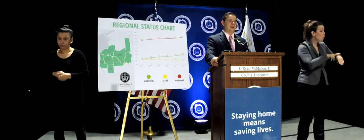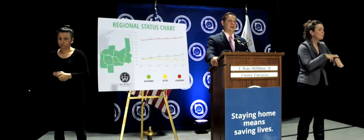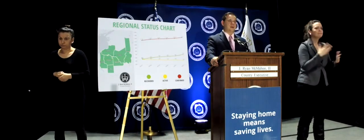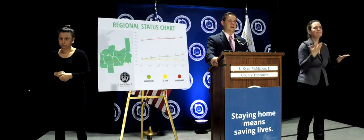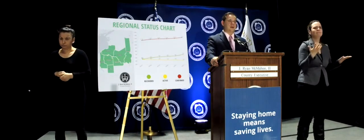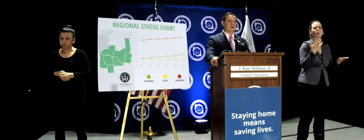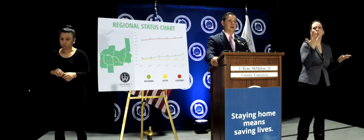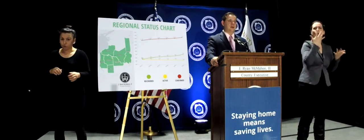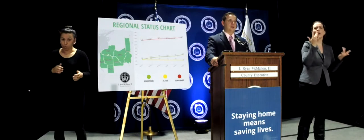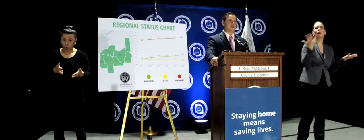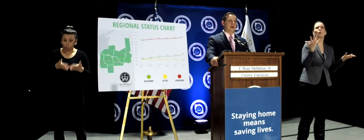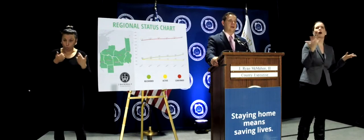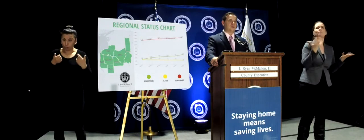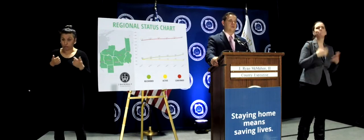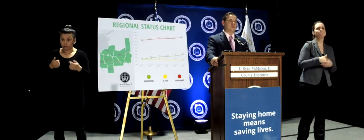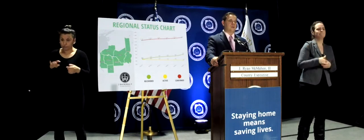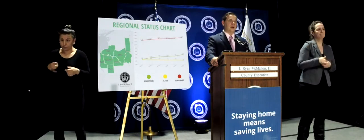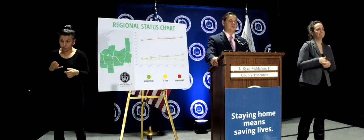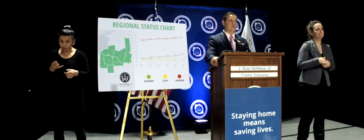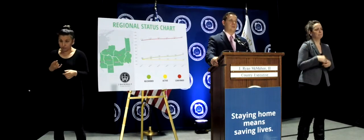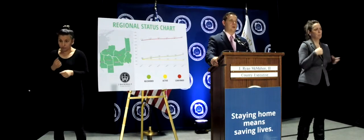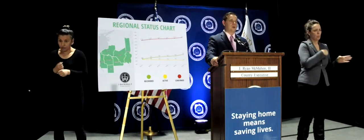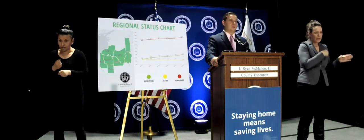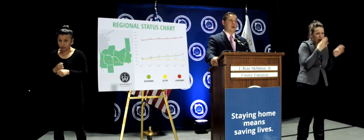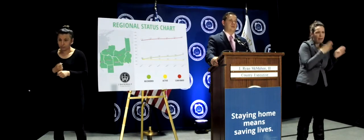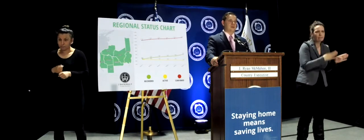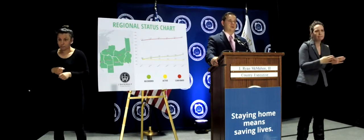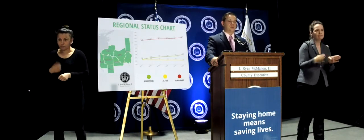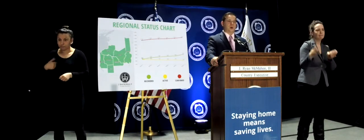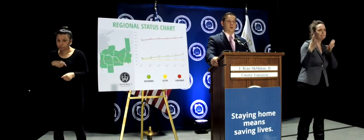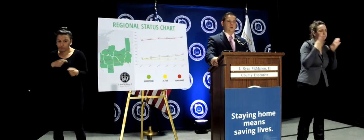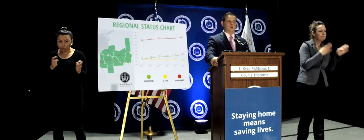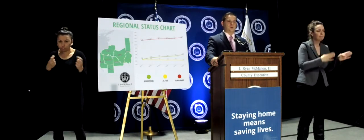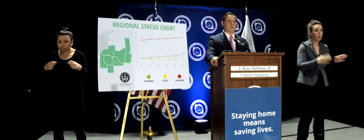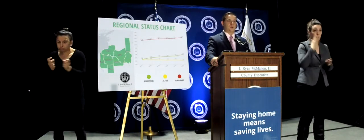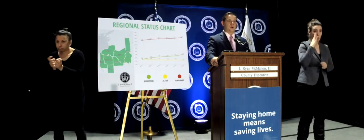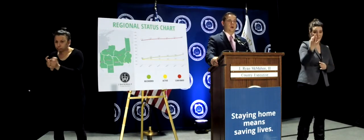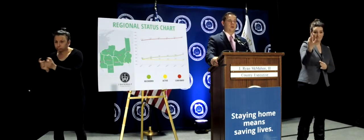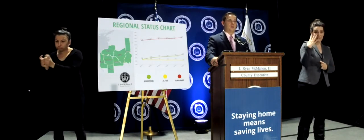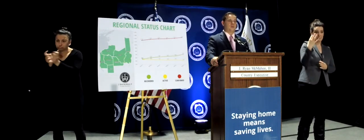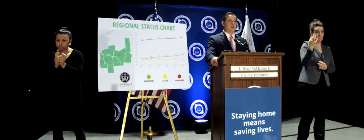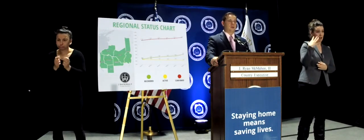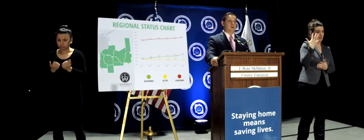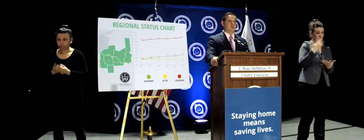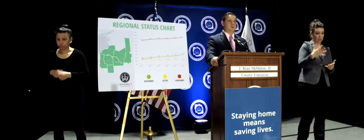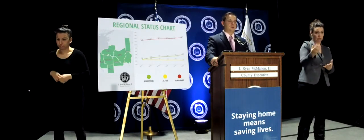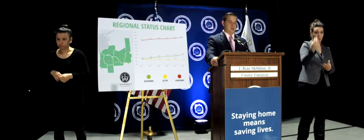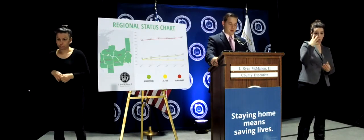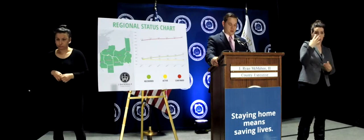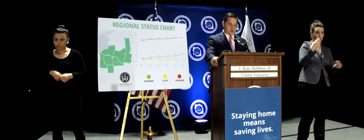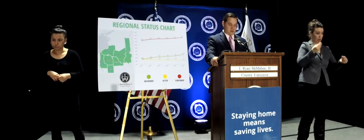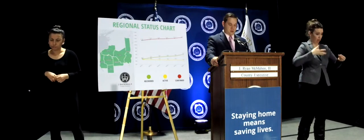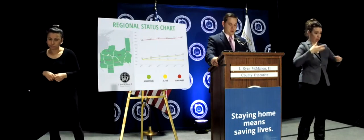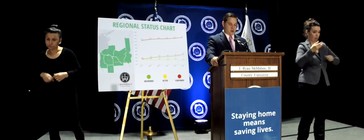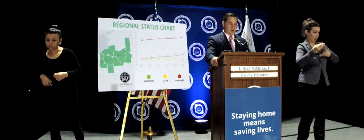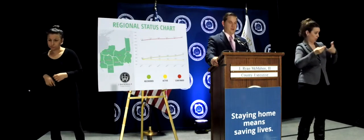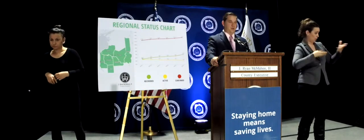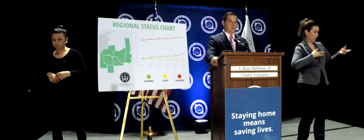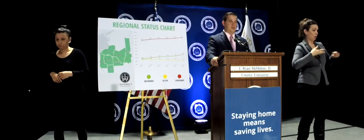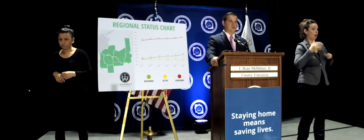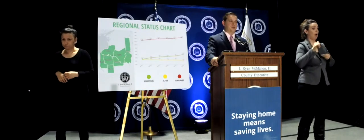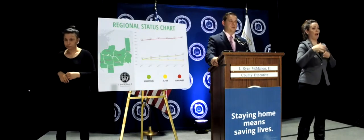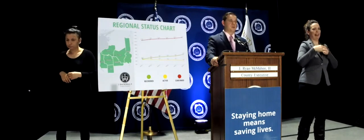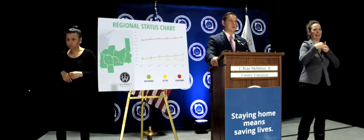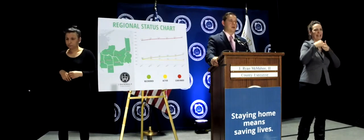we're planning and getting a lot of great feedback from private sector partners, from other governmental leaders,